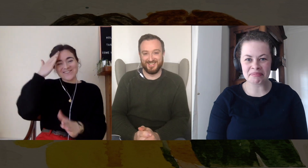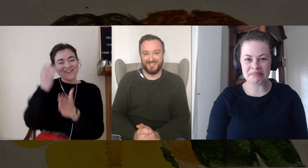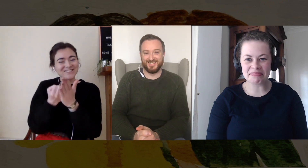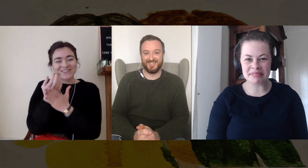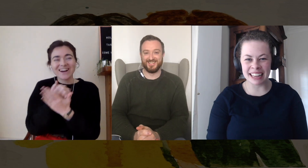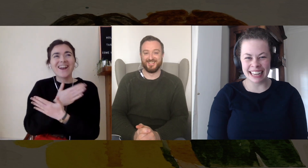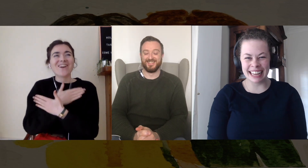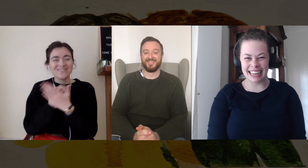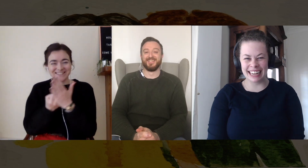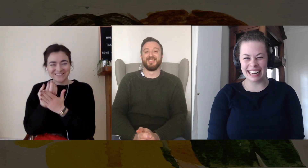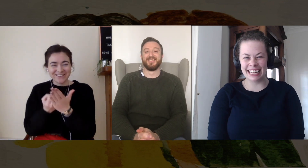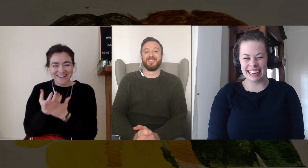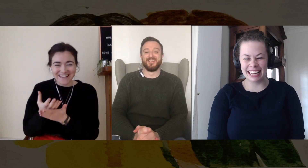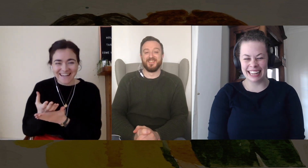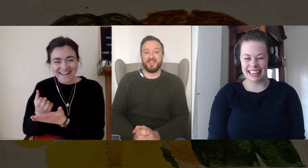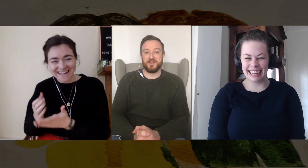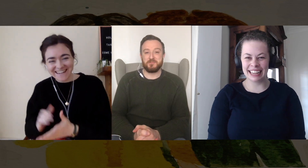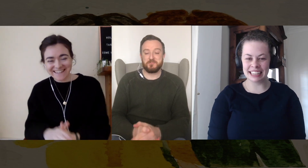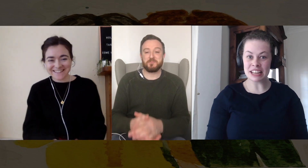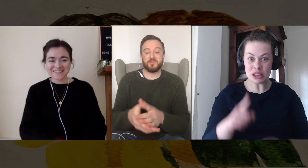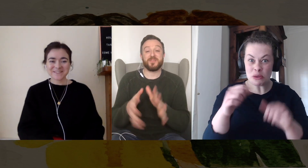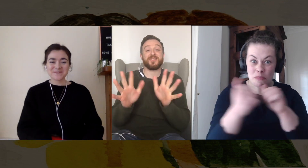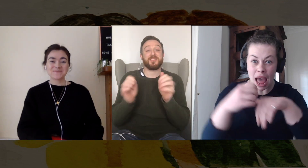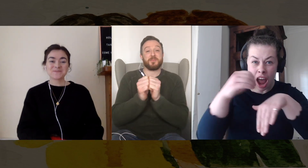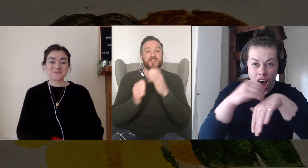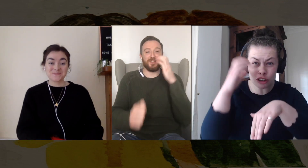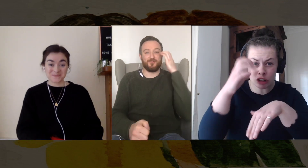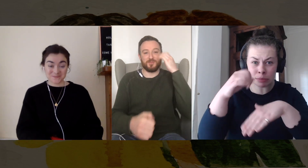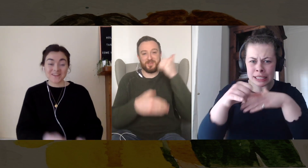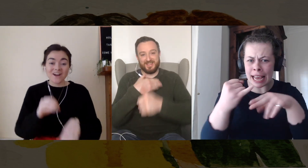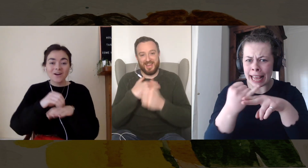Australia. On Christmas Day, sorry, I know the story